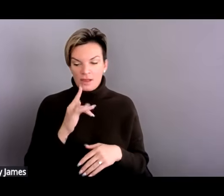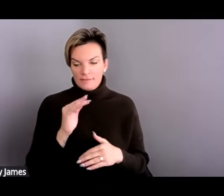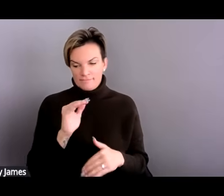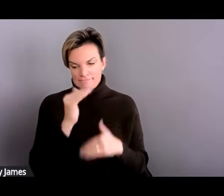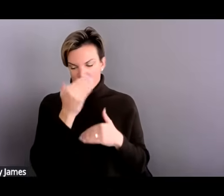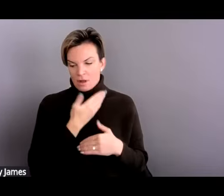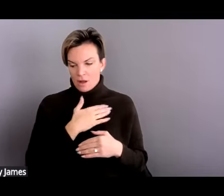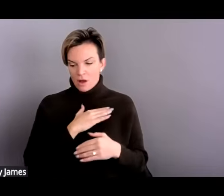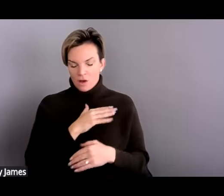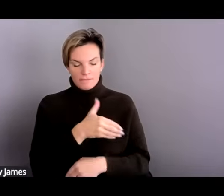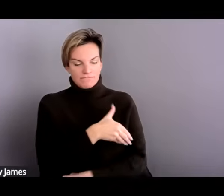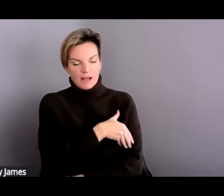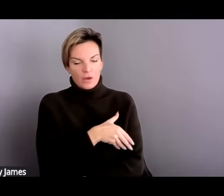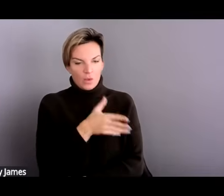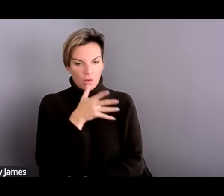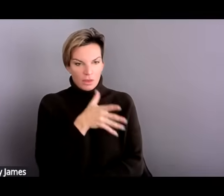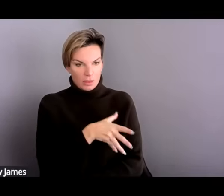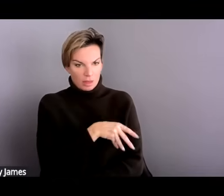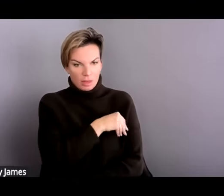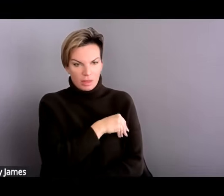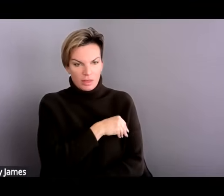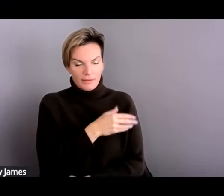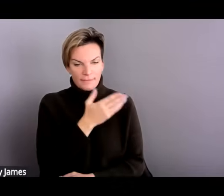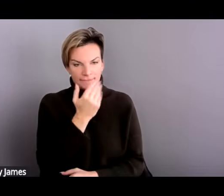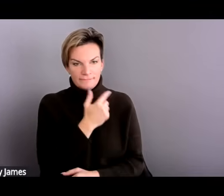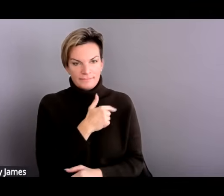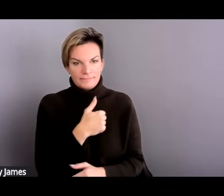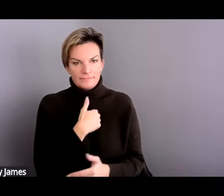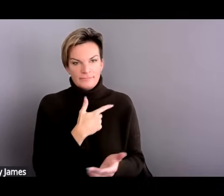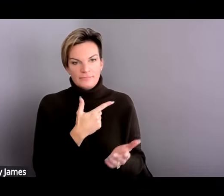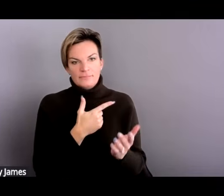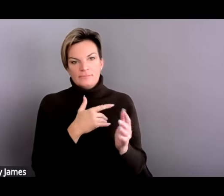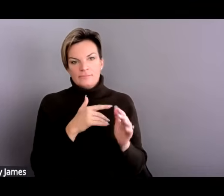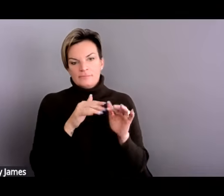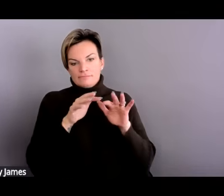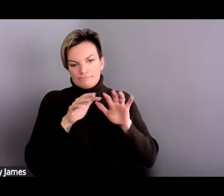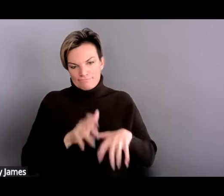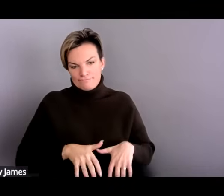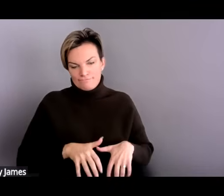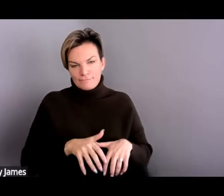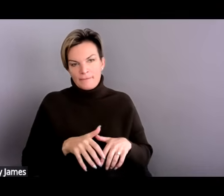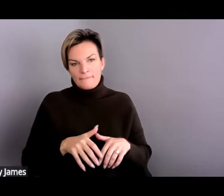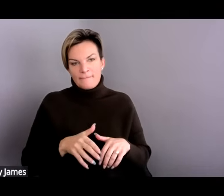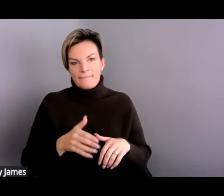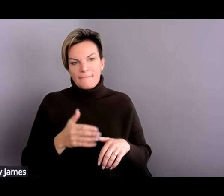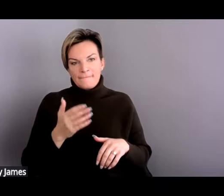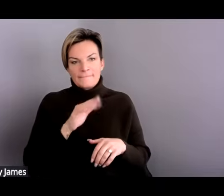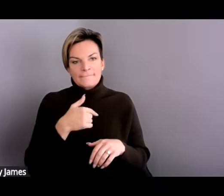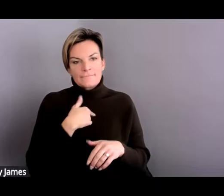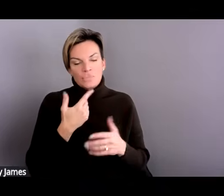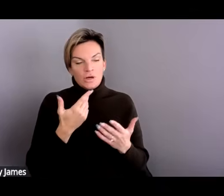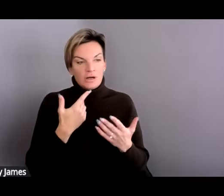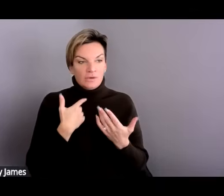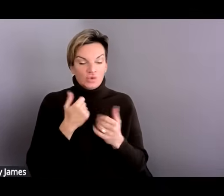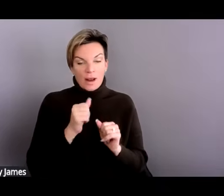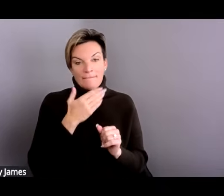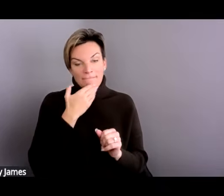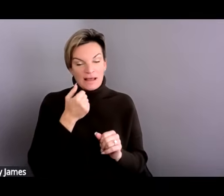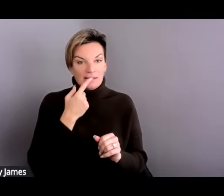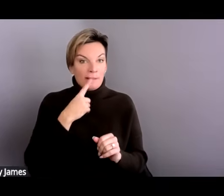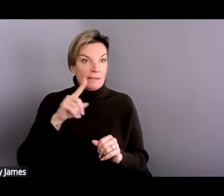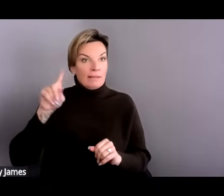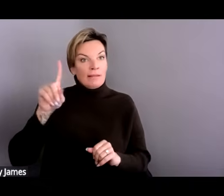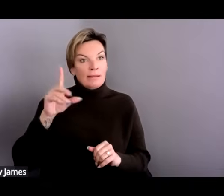handle this because we're putting this in writing after just one? I know we're taking our best guess. I think a lot of the stuff in here is